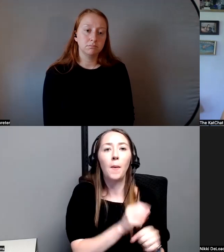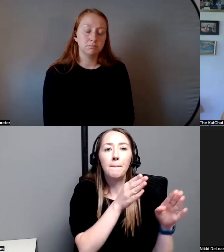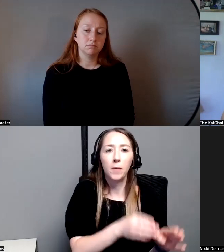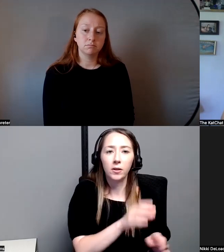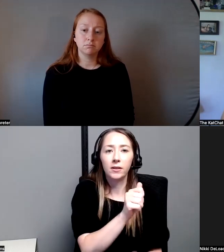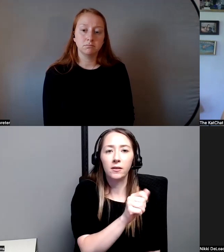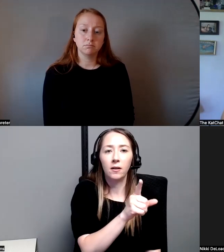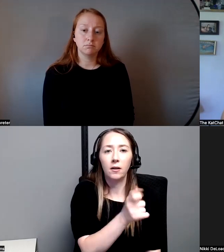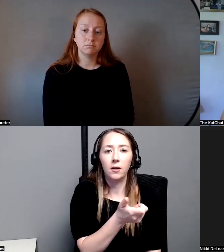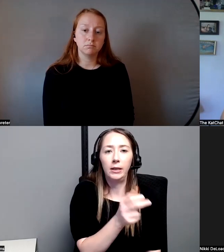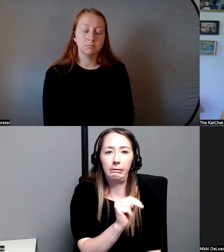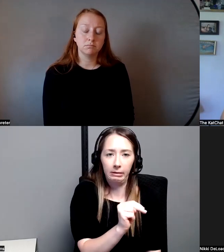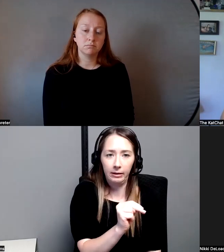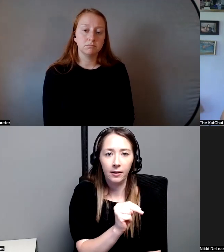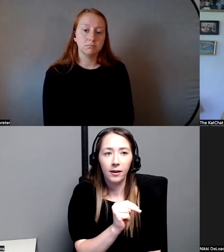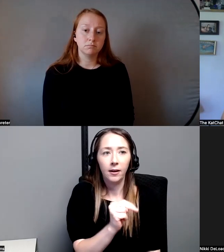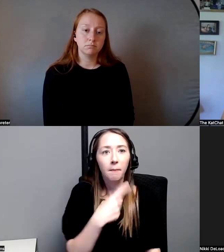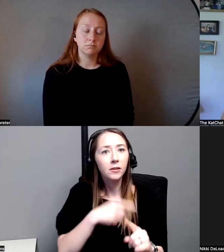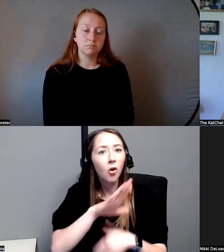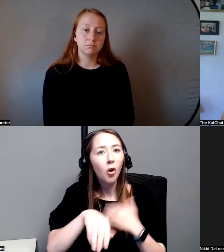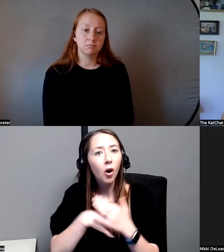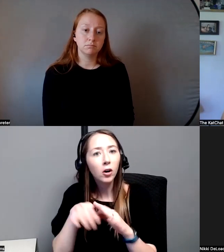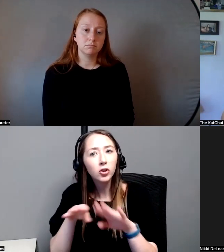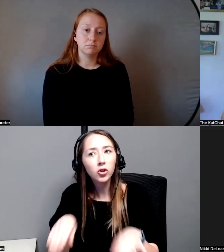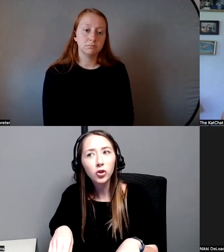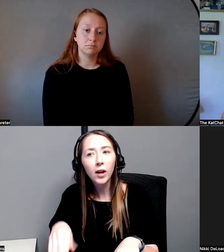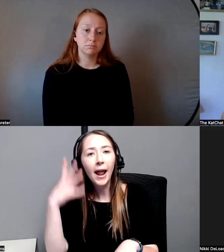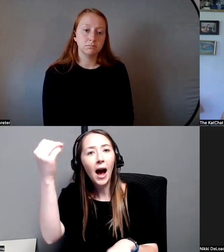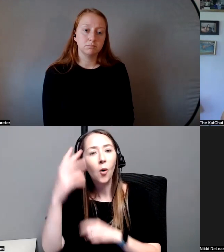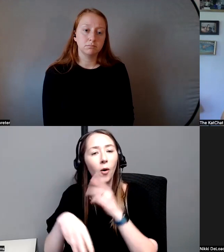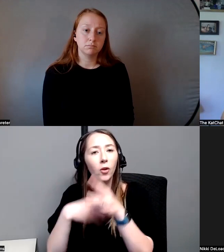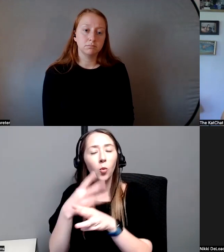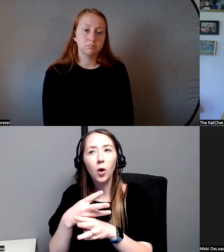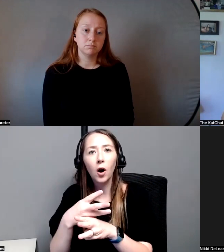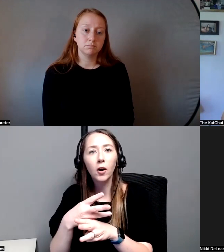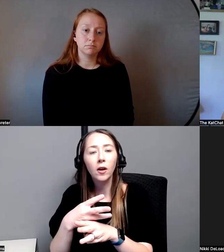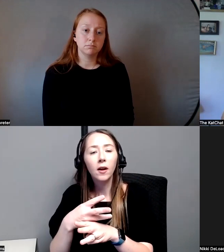Alden, and also all children out there and all people out there that are,